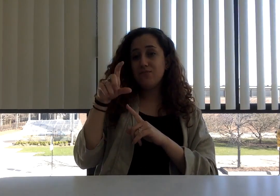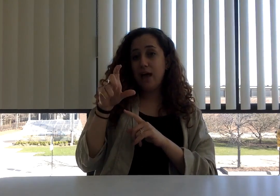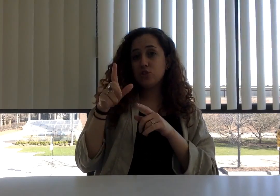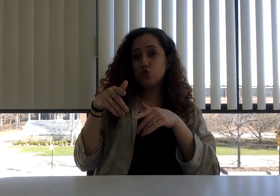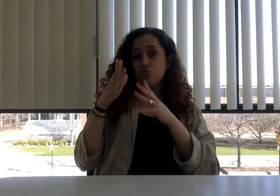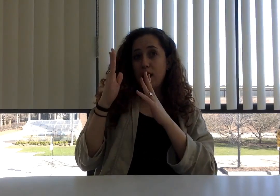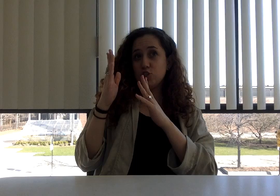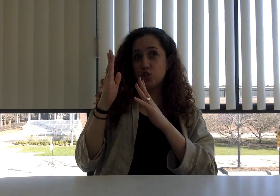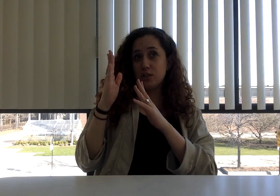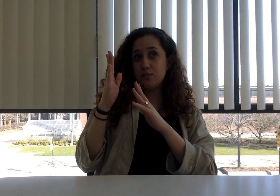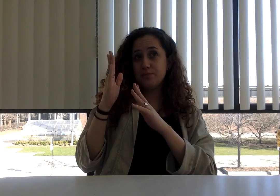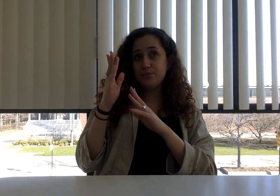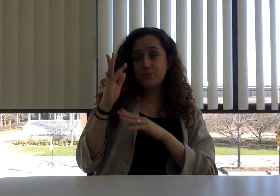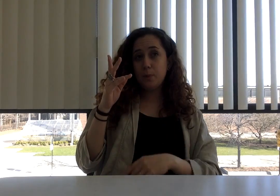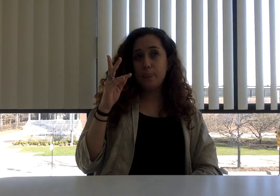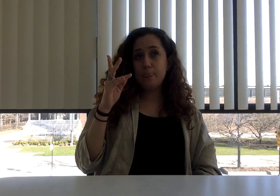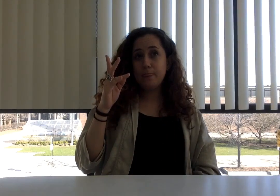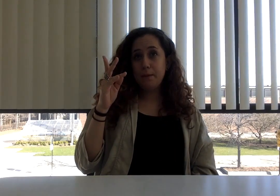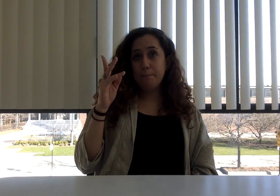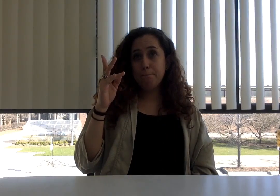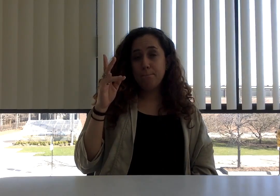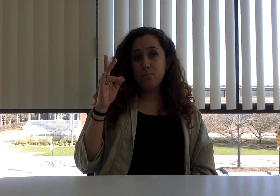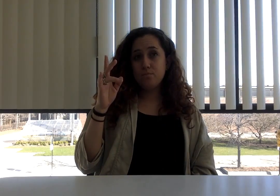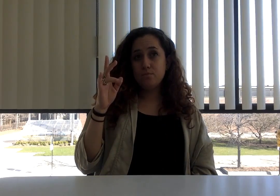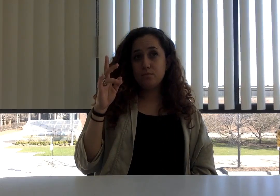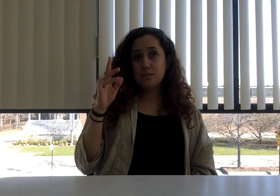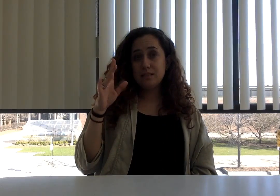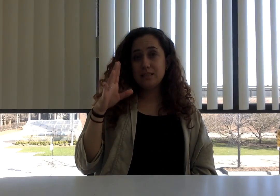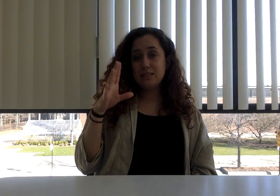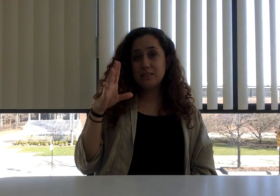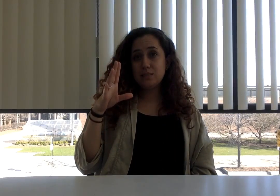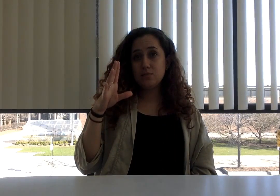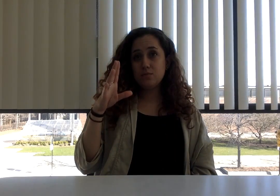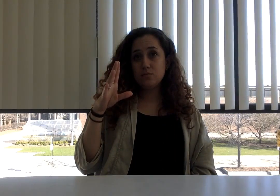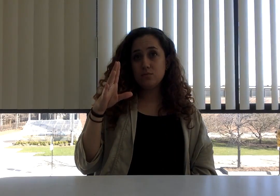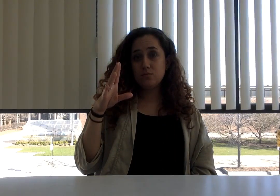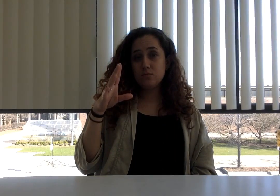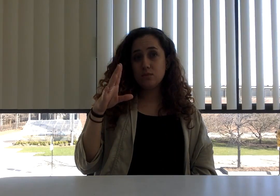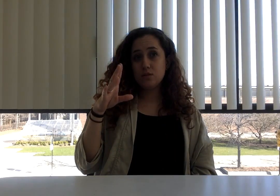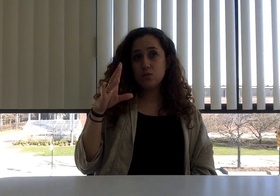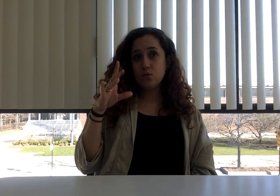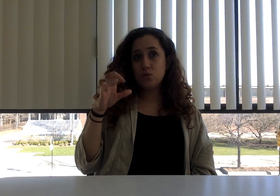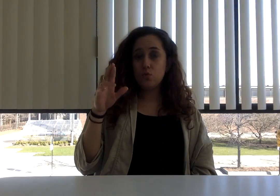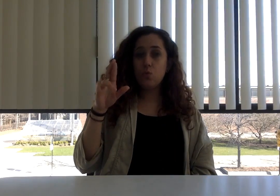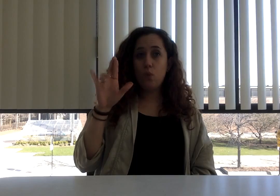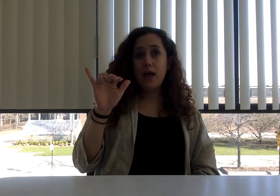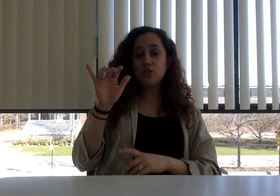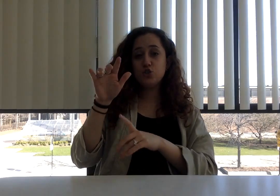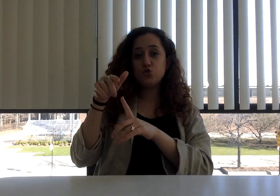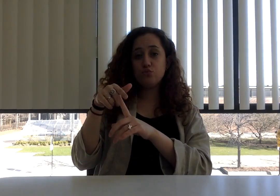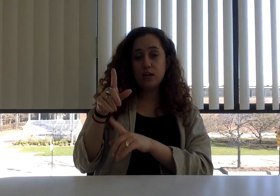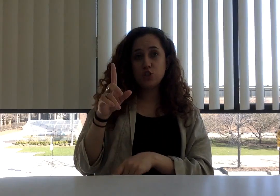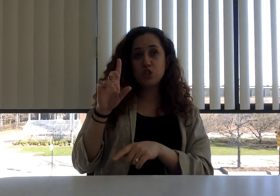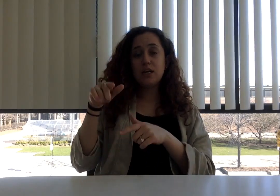1/2 in the positive y direction, and z was down a little bit further than